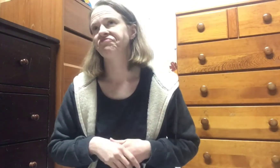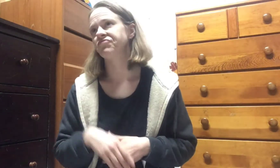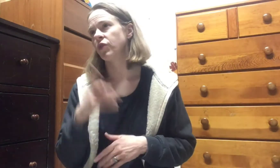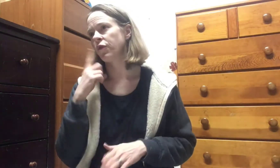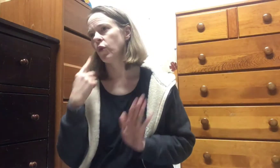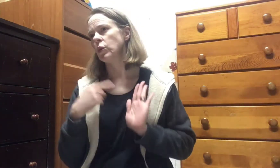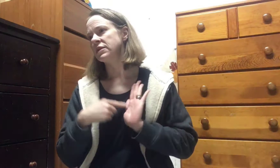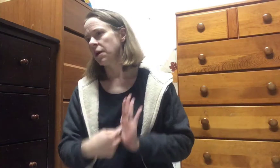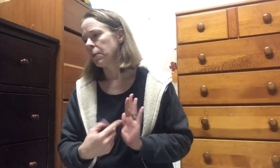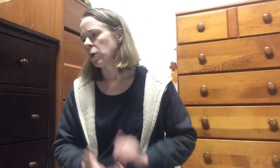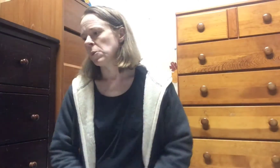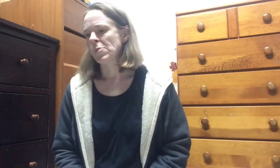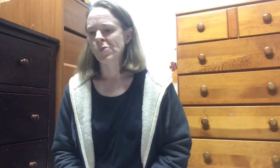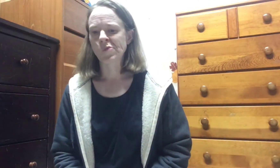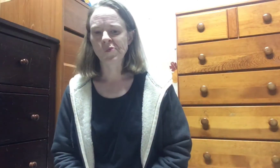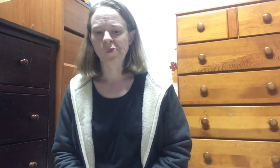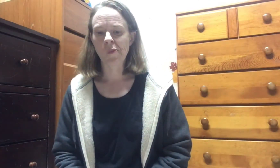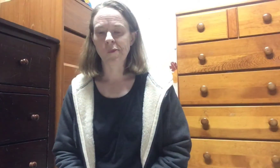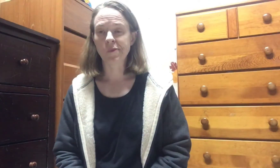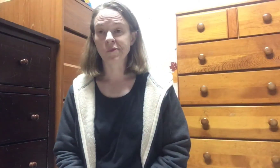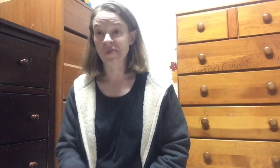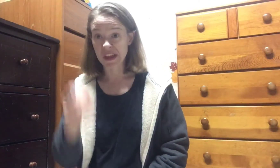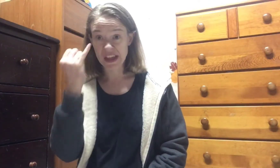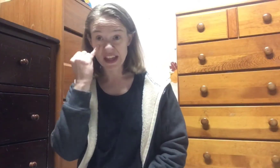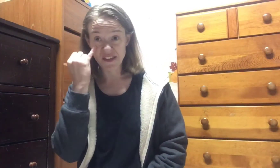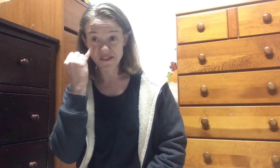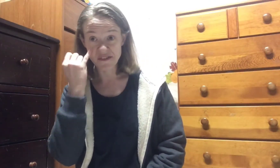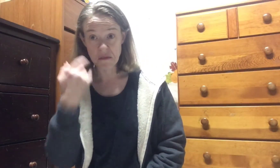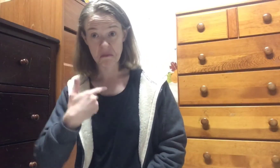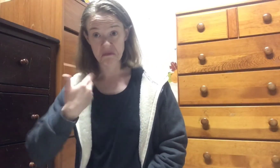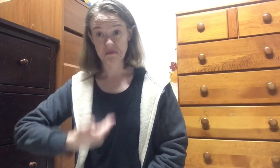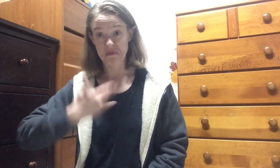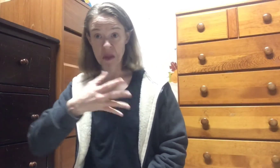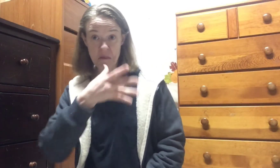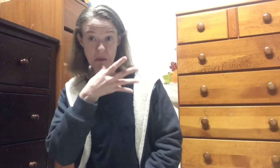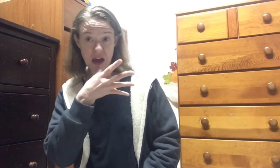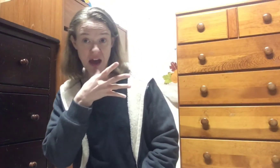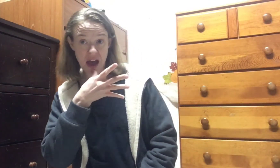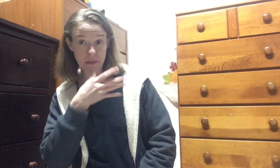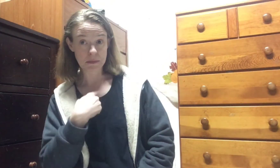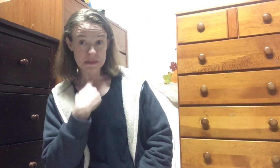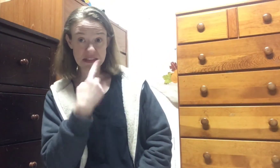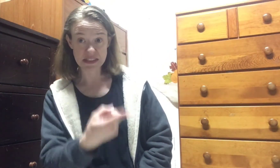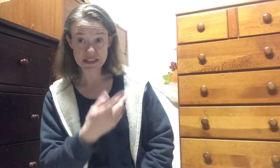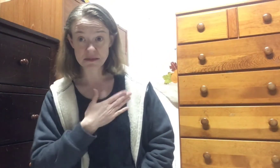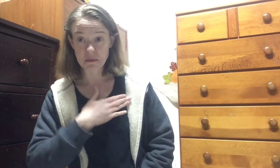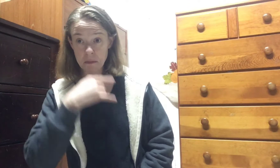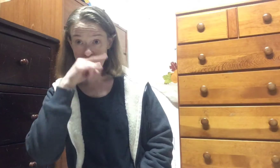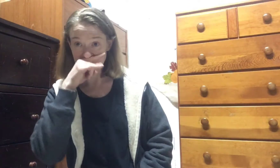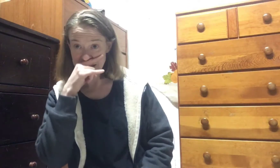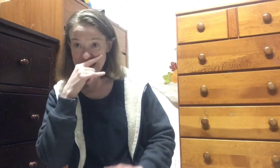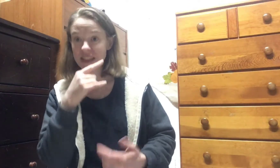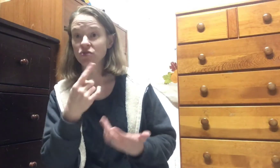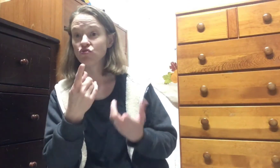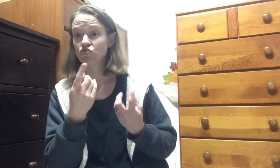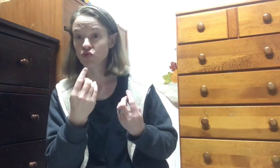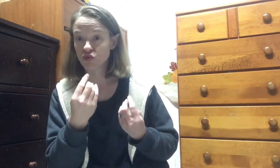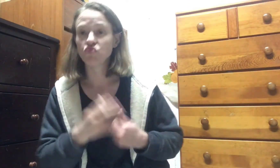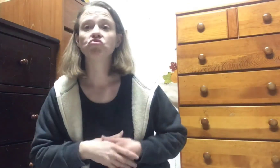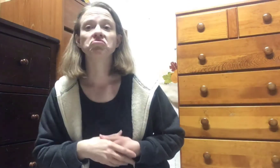as for a list of things to do. For example, if I'm the mom and I'm telling my kids to do